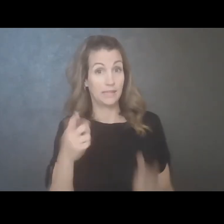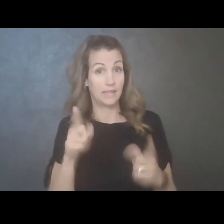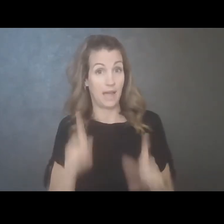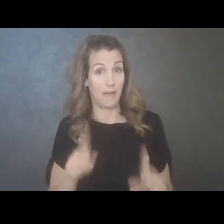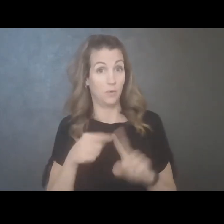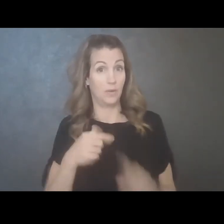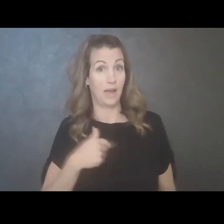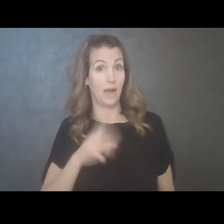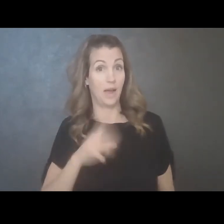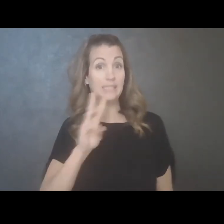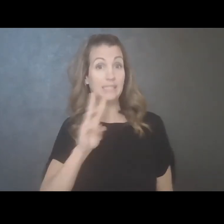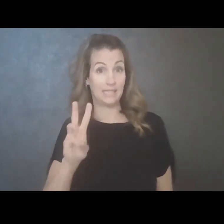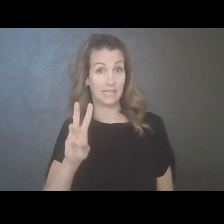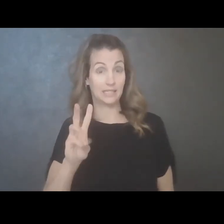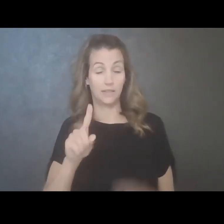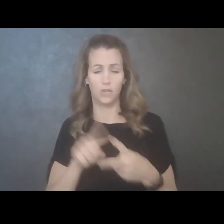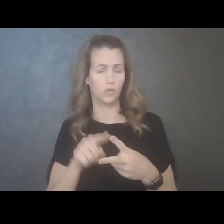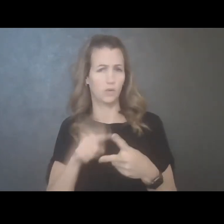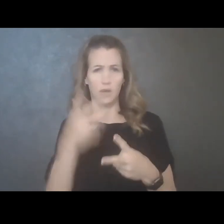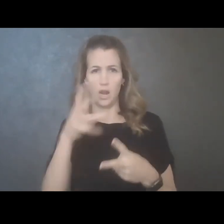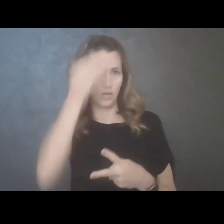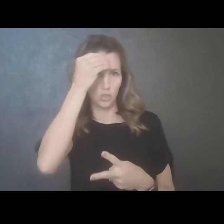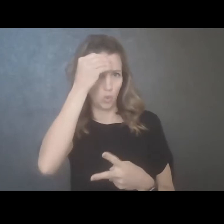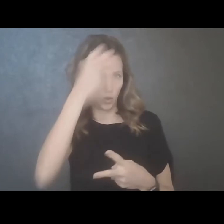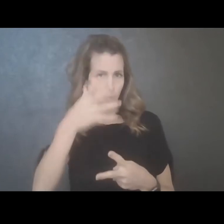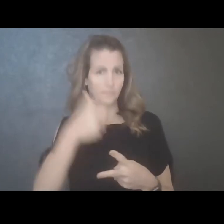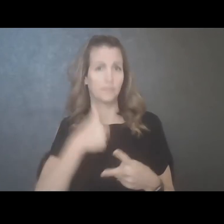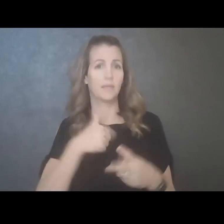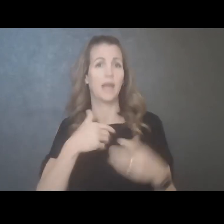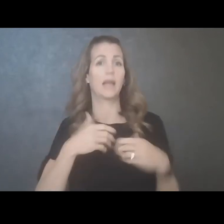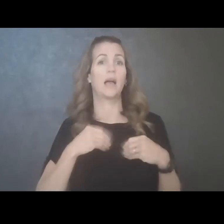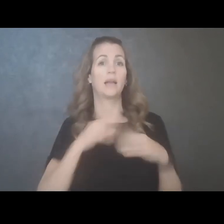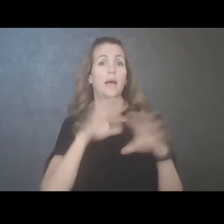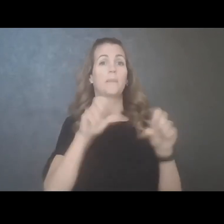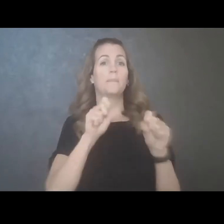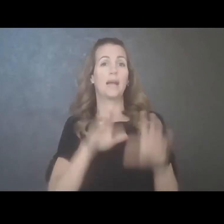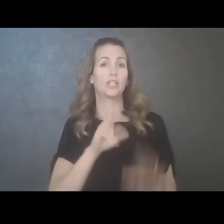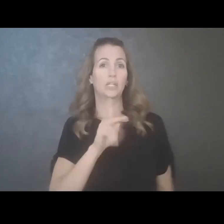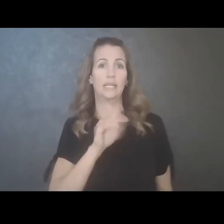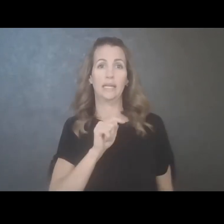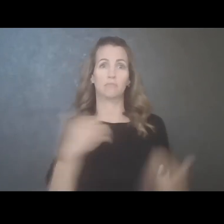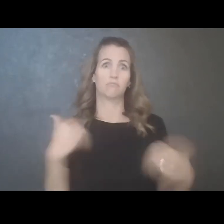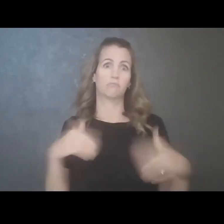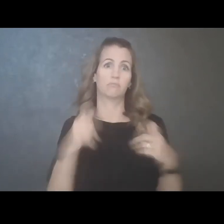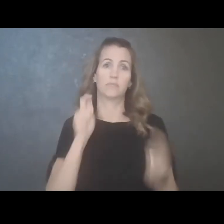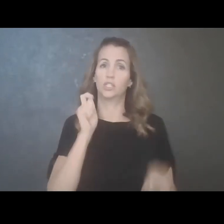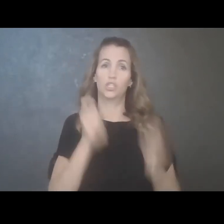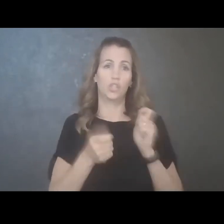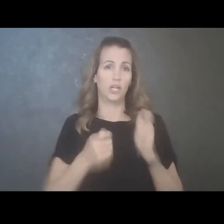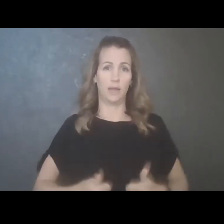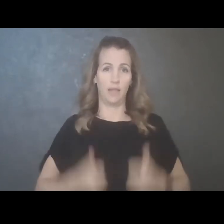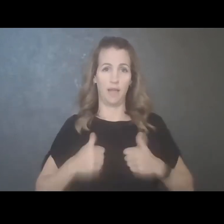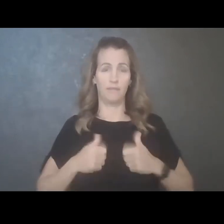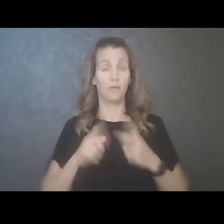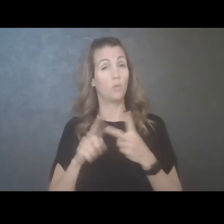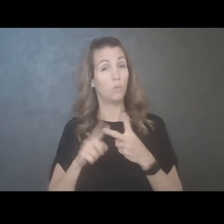to me. And the first one I already told you about. I got a magic kit, changed my life. But there was one other thing that changed my life that might have